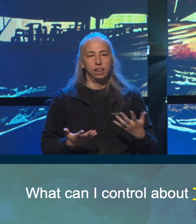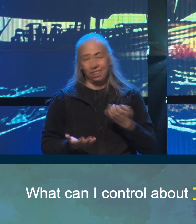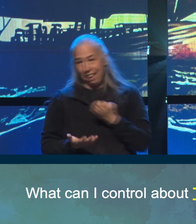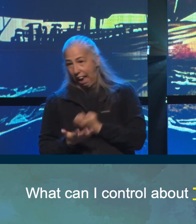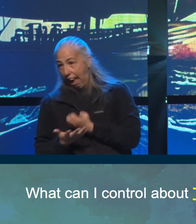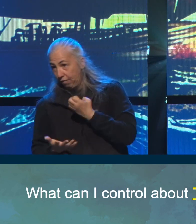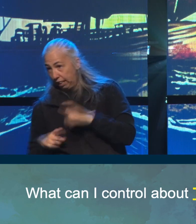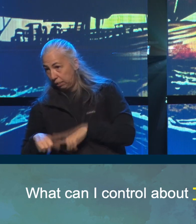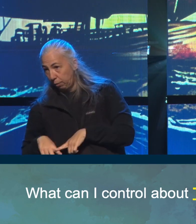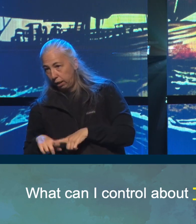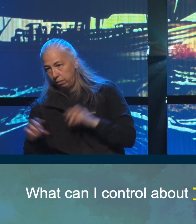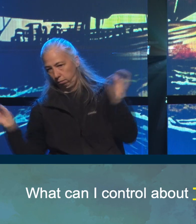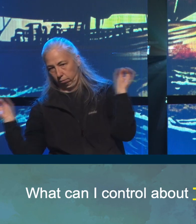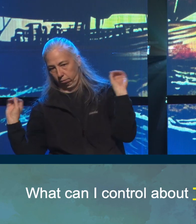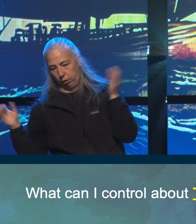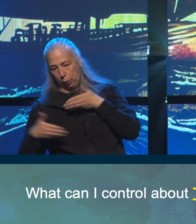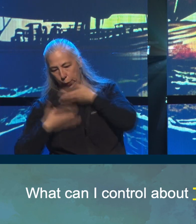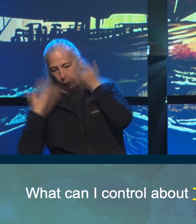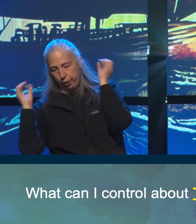in that theory.